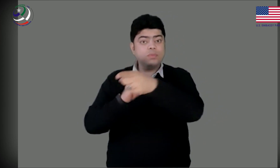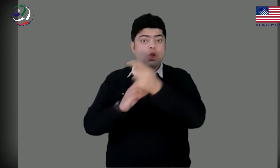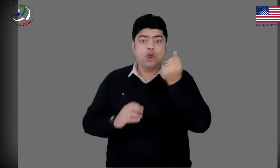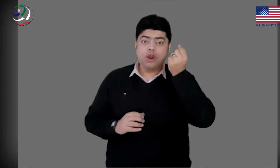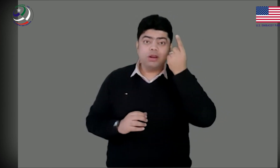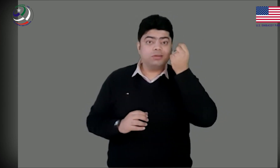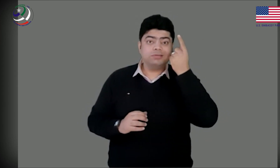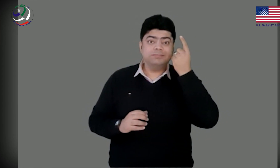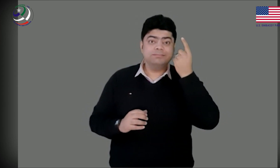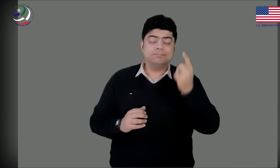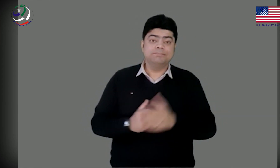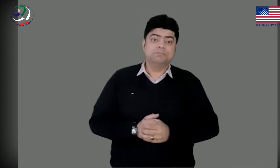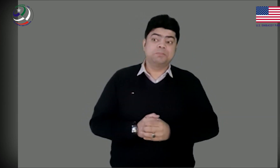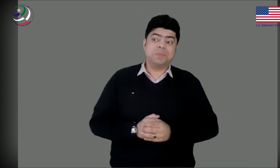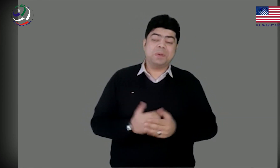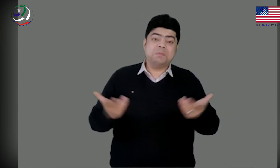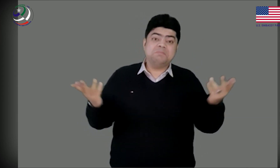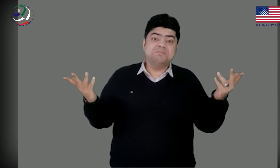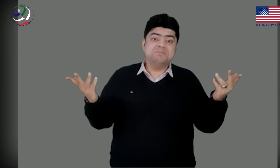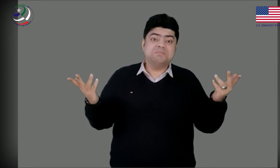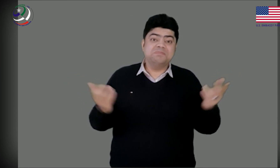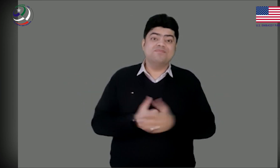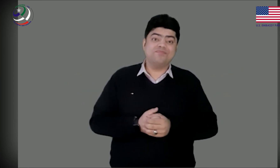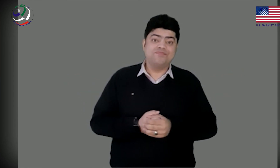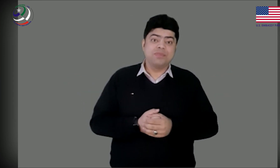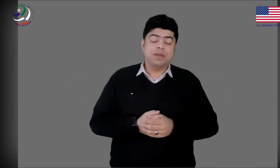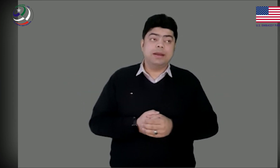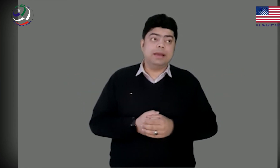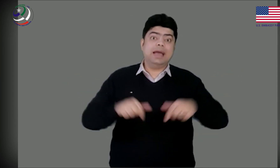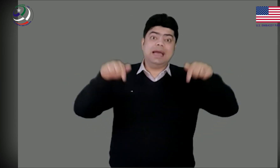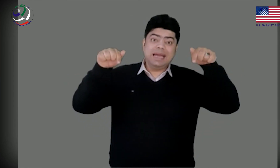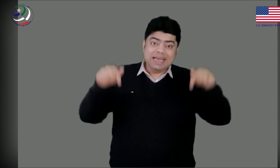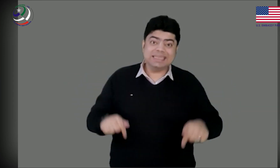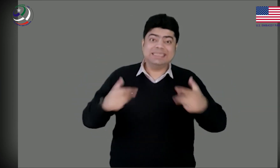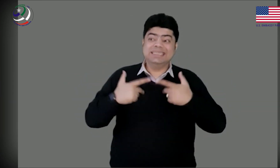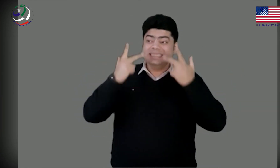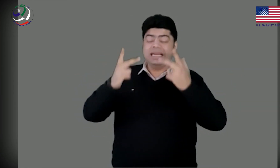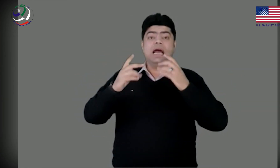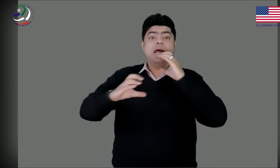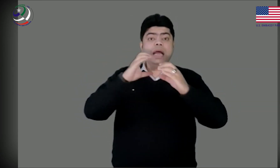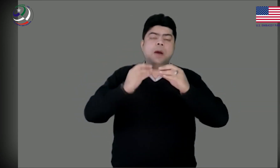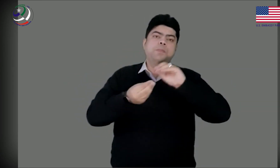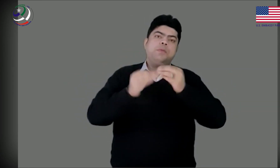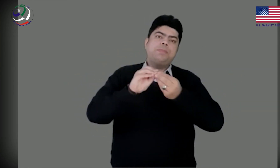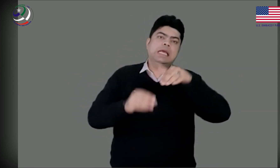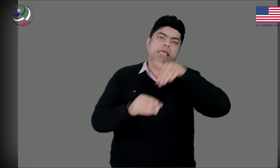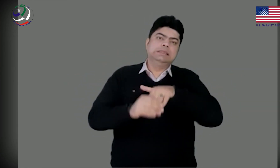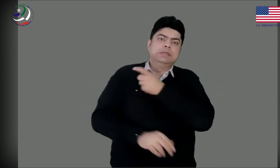medicine. So there was a problem in communication. That's what I think. Communication is the biggest issue that we